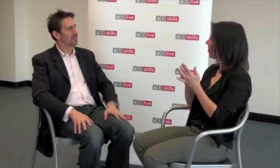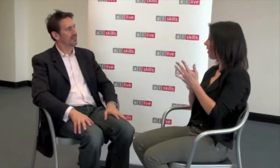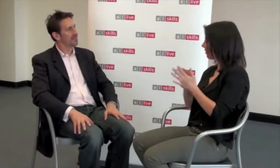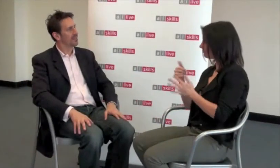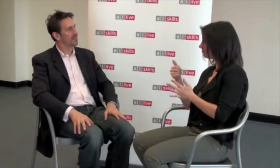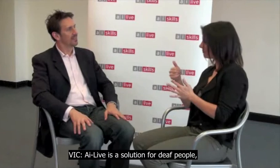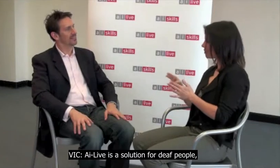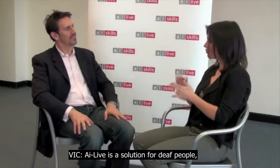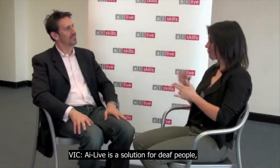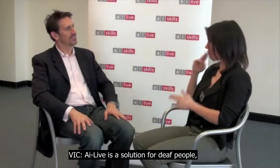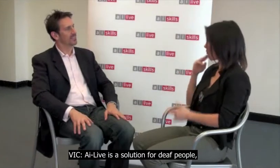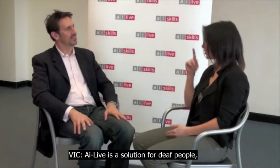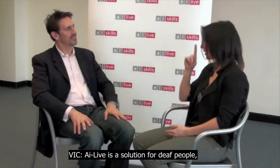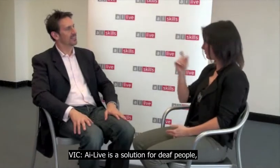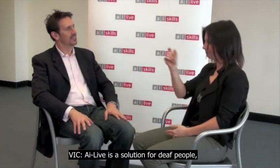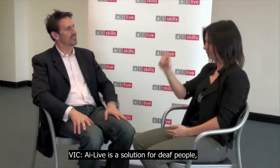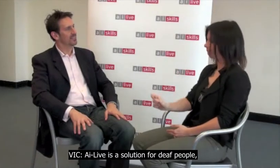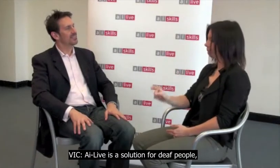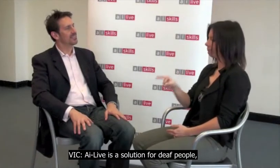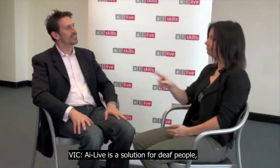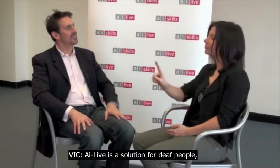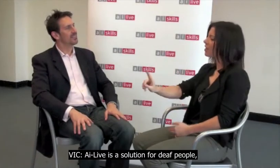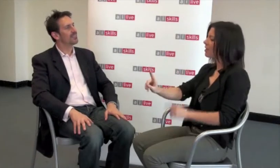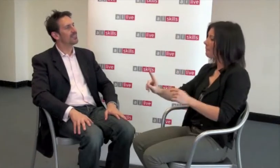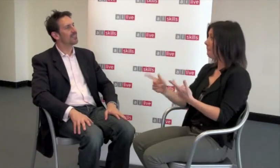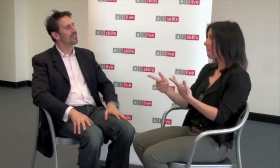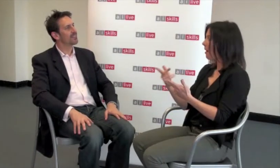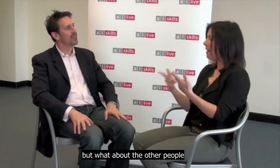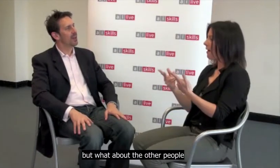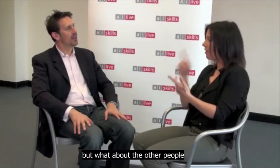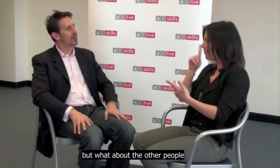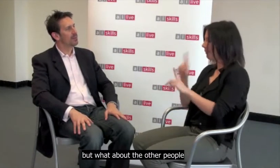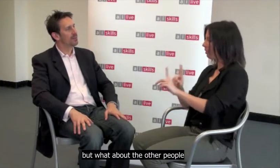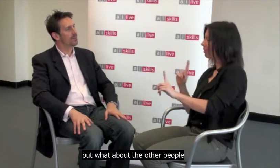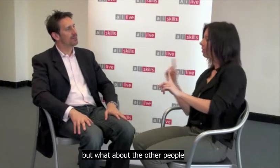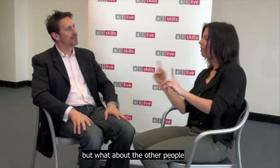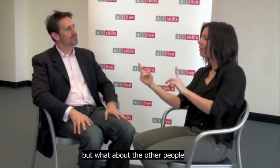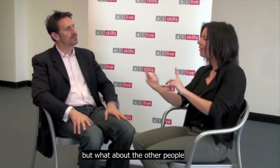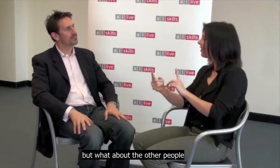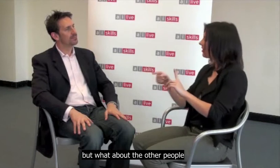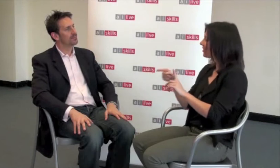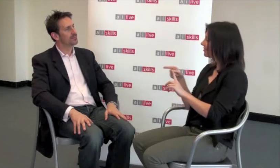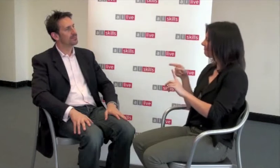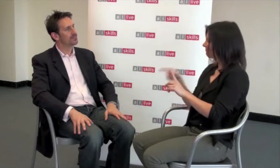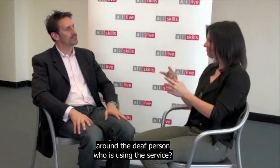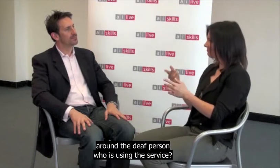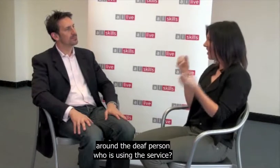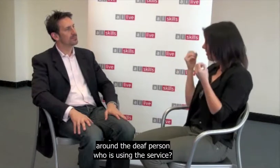AI Live is a solution for deaf people. But what about the other people around the deaf person who's